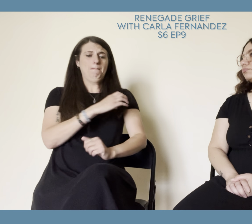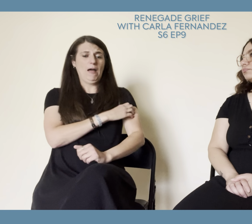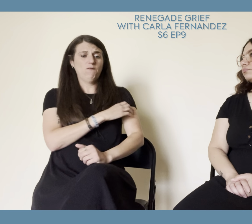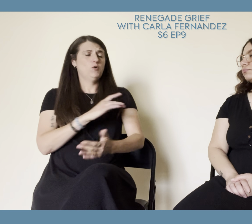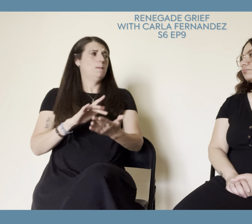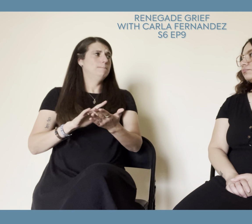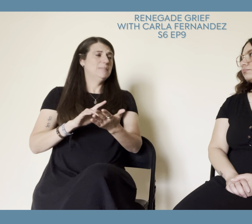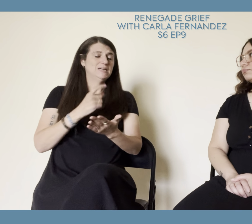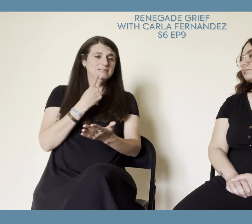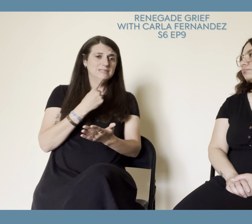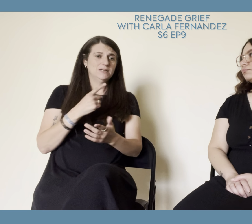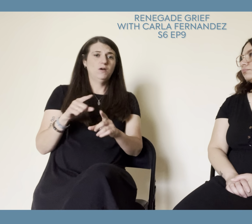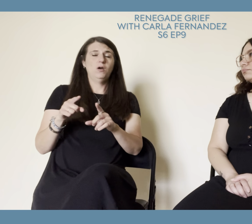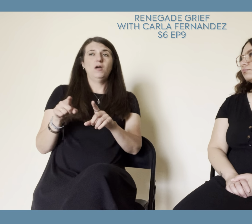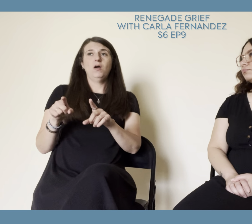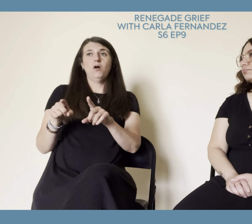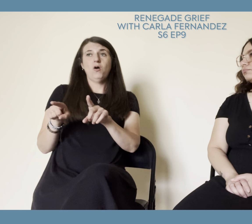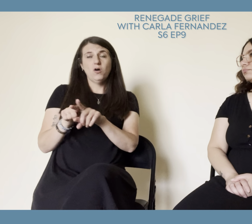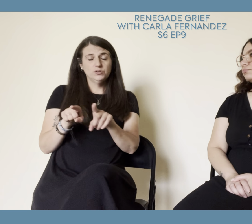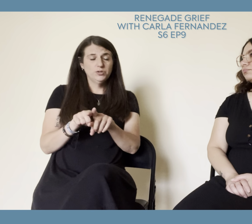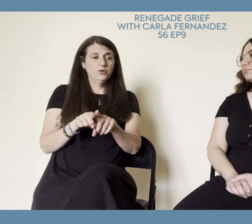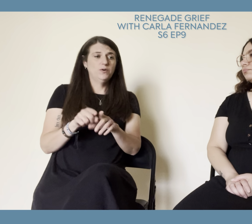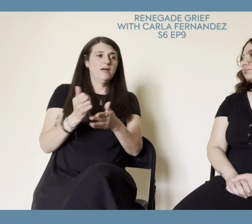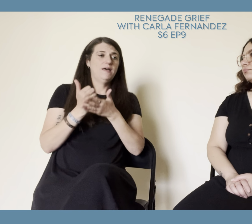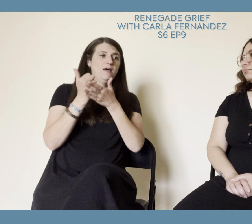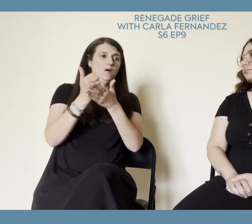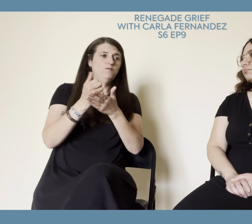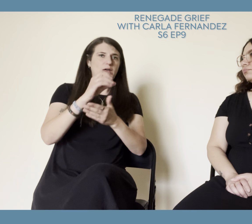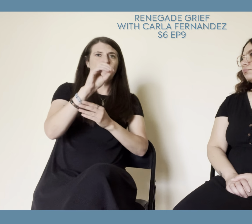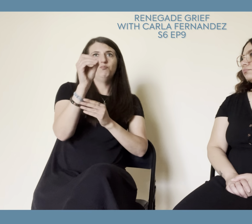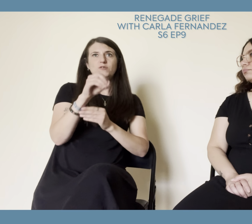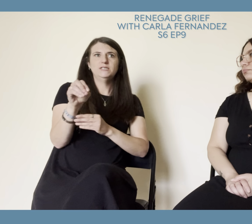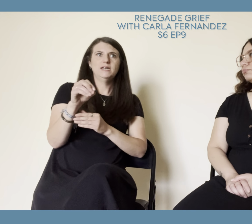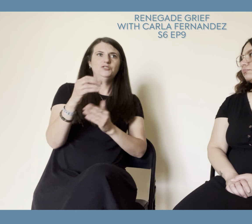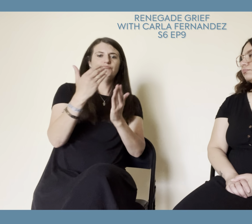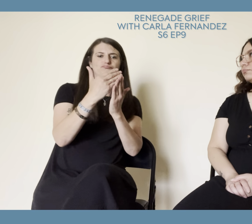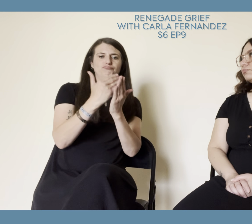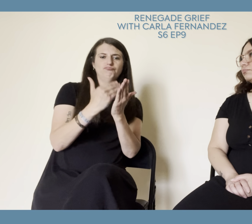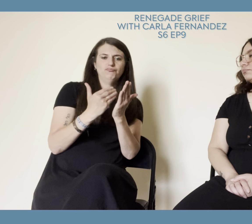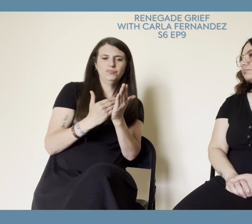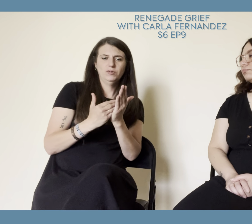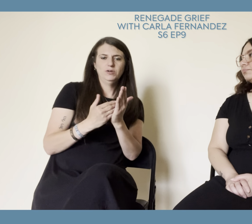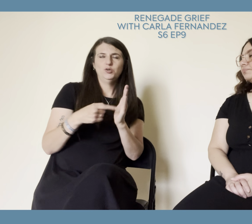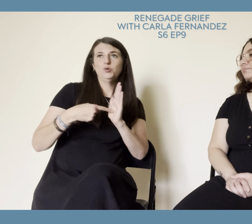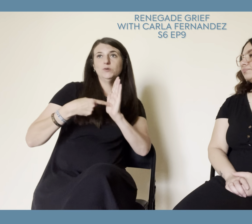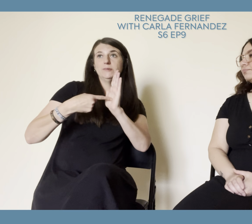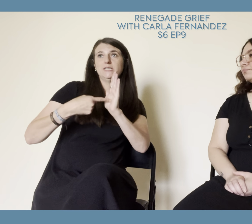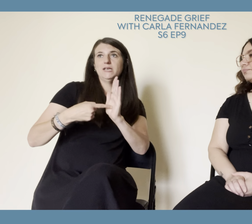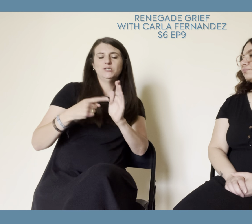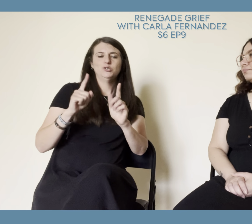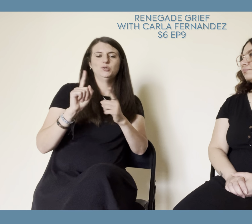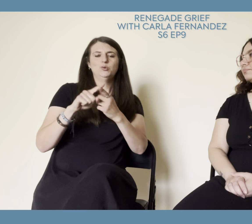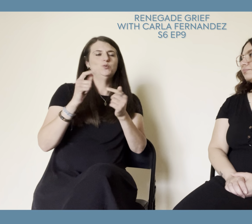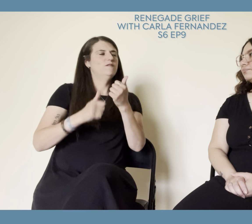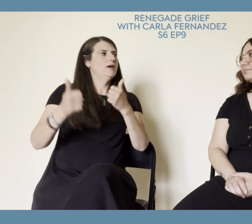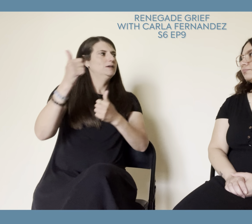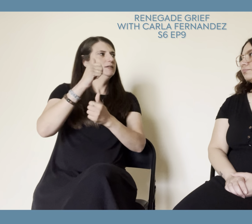And it's also helpful to have percentages to present to the fancy people and the funders and the folks that are like, but what